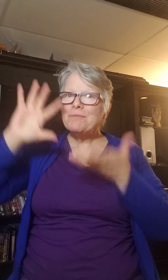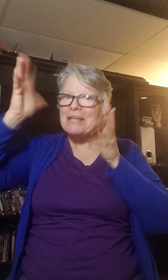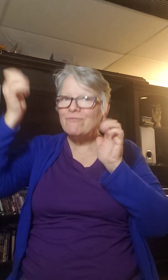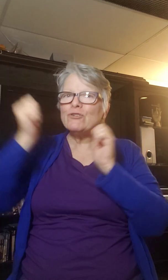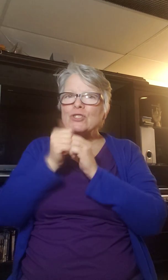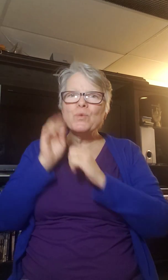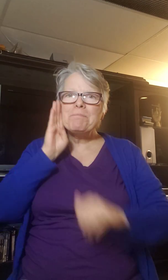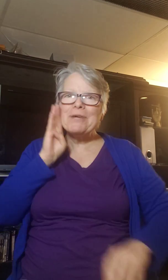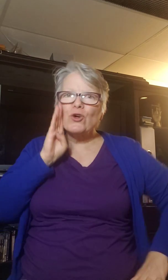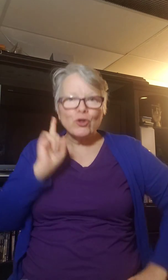be confused with beer,